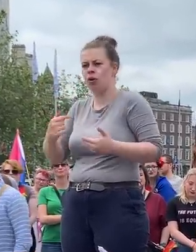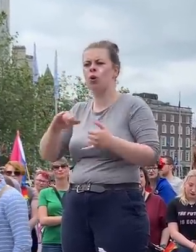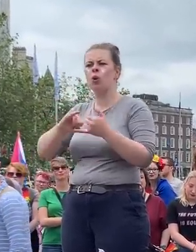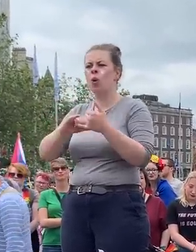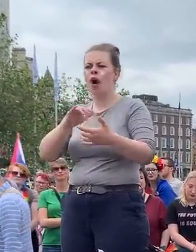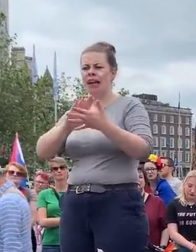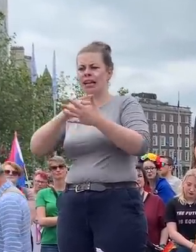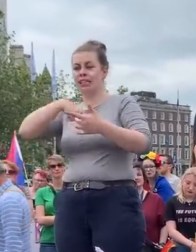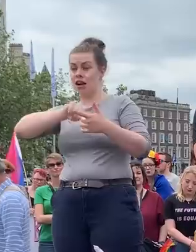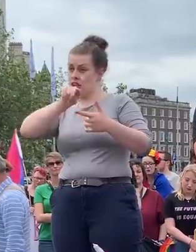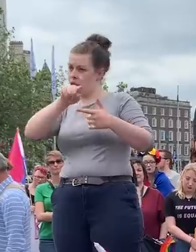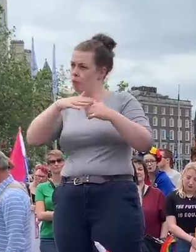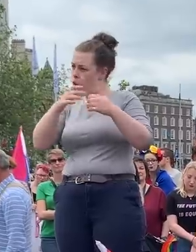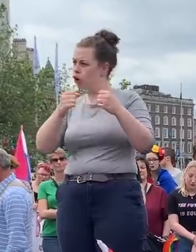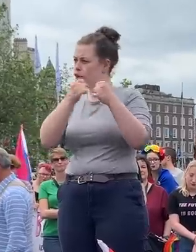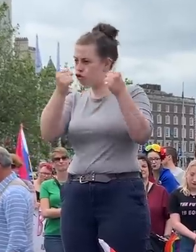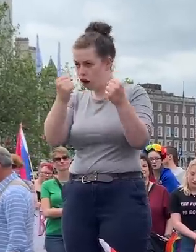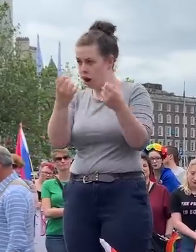enemies are rising.